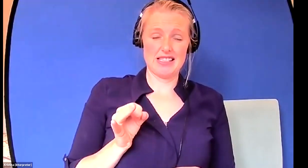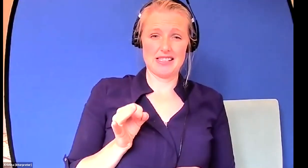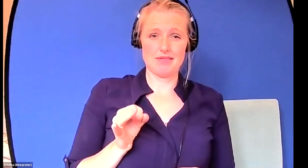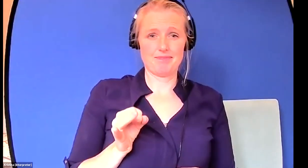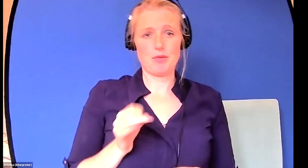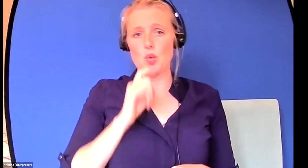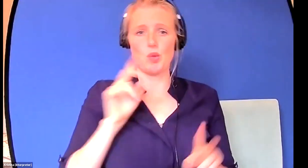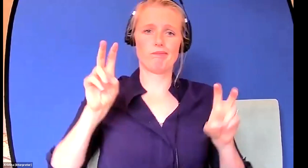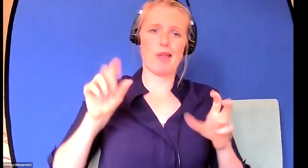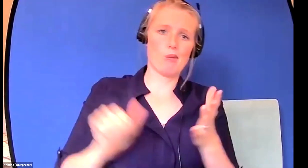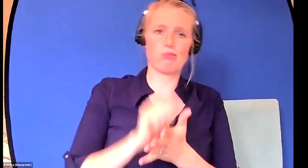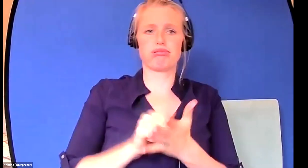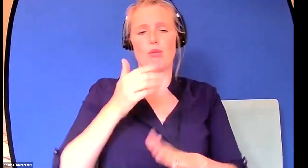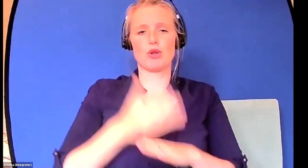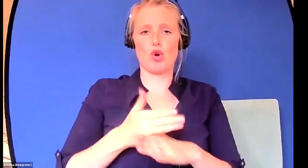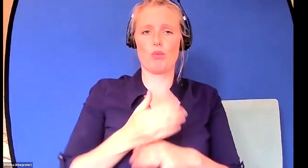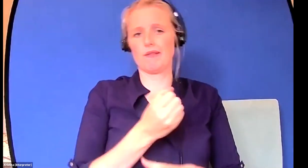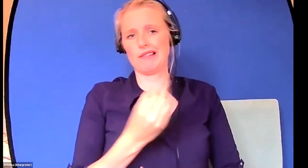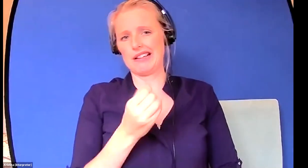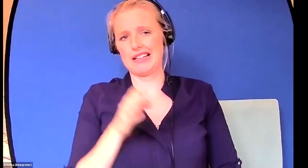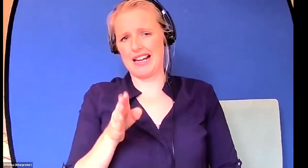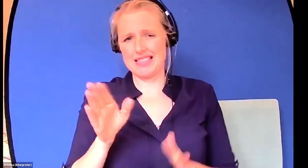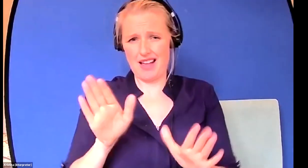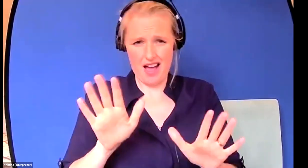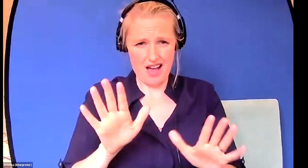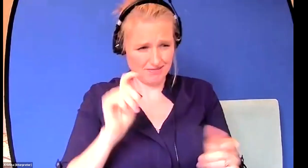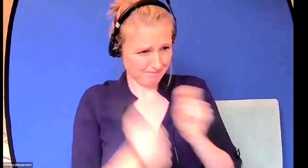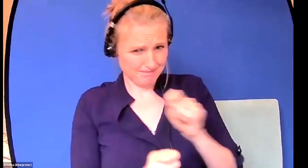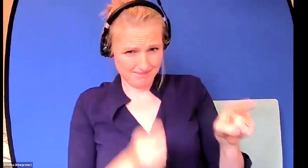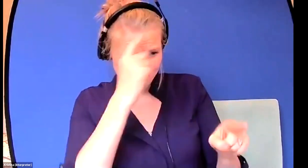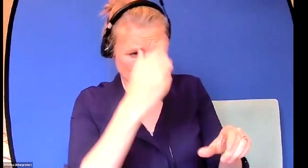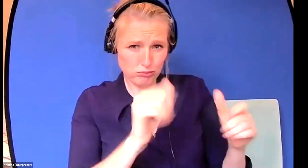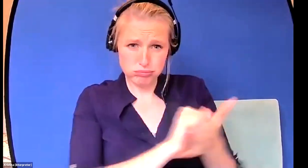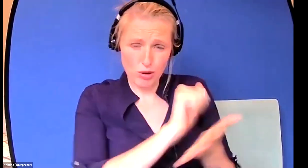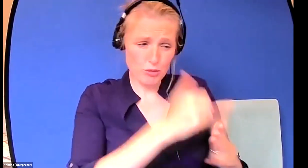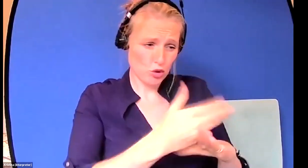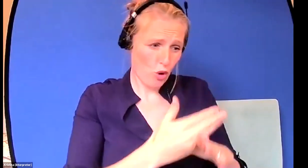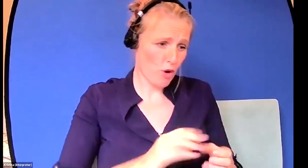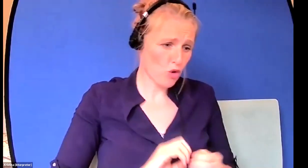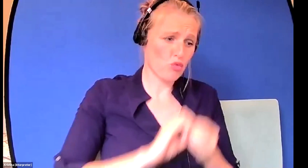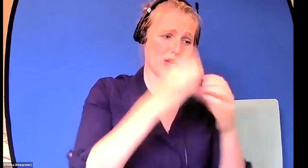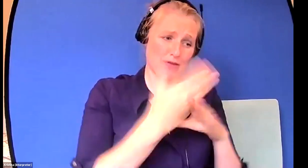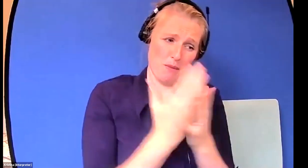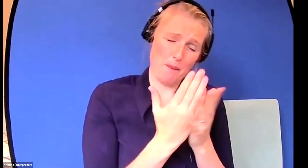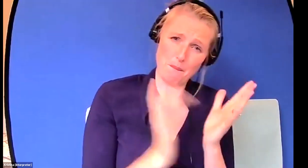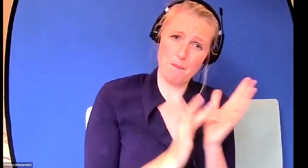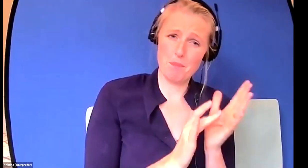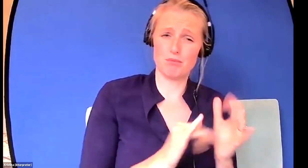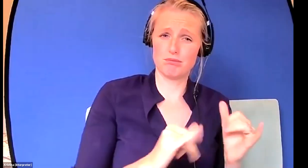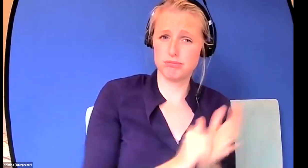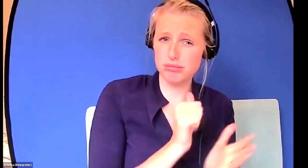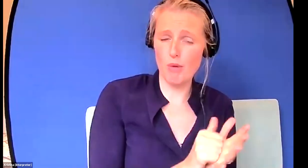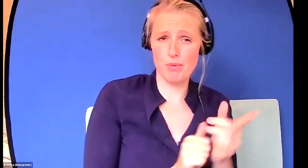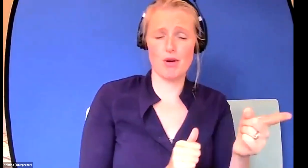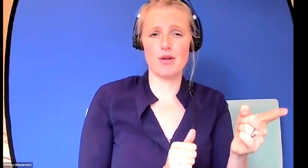jobs of the 1990s and new millennium. But the creative industries had actually emerged really as one of the few